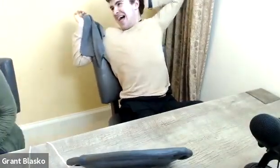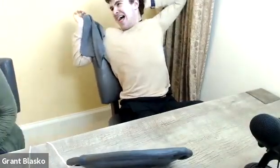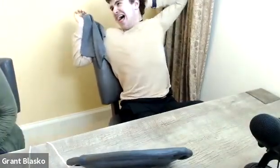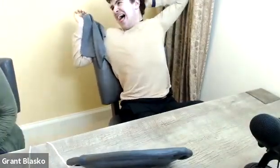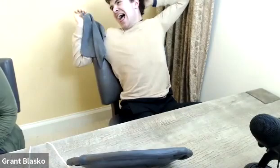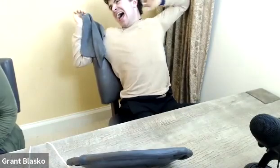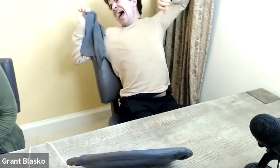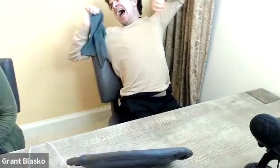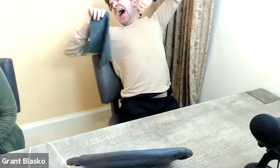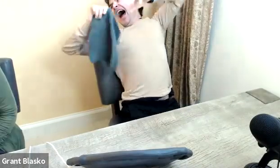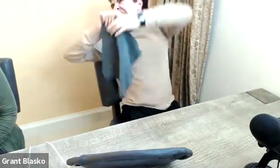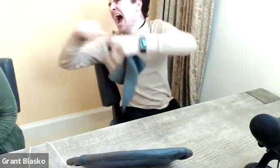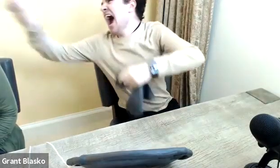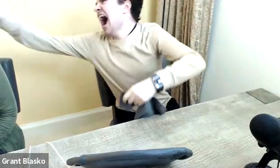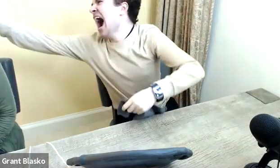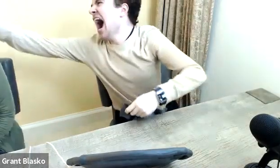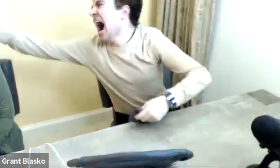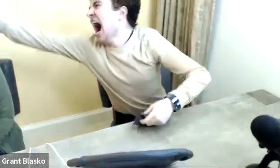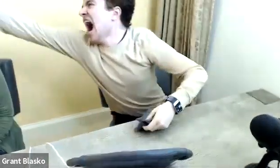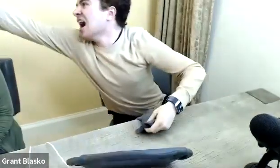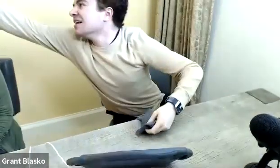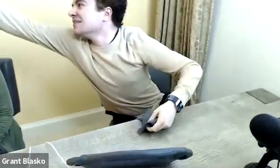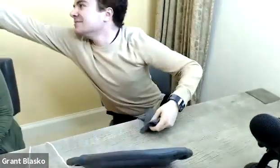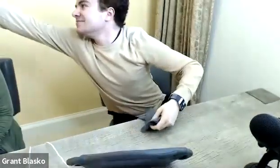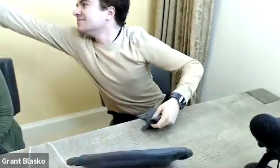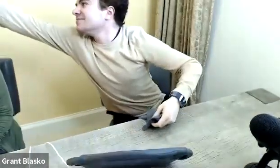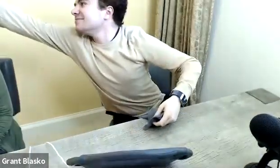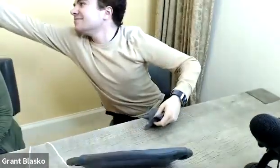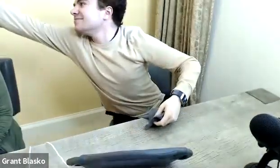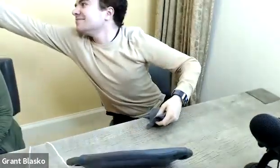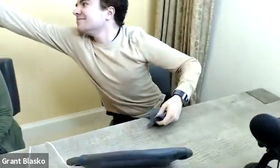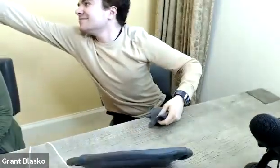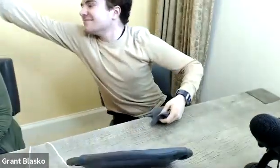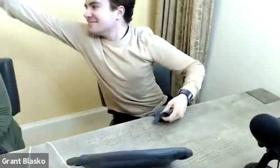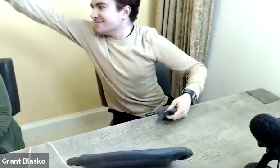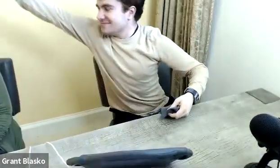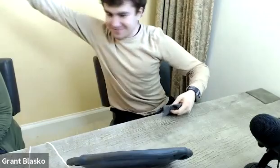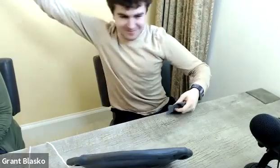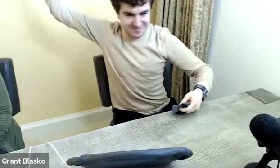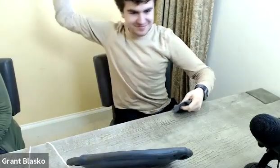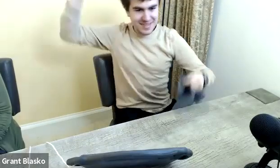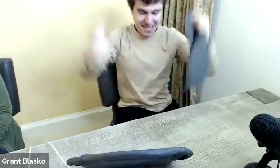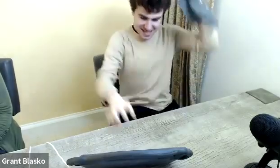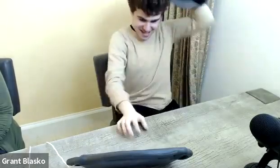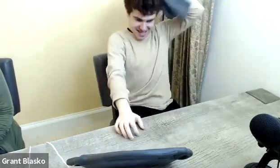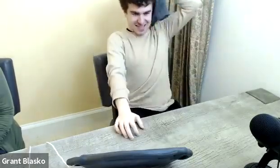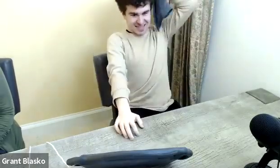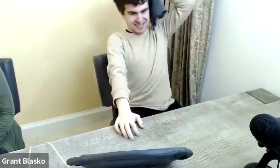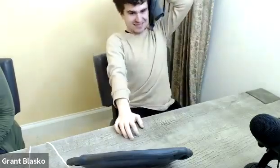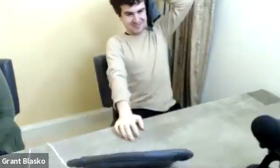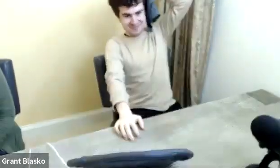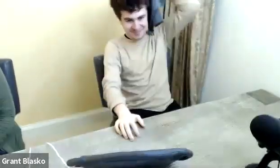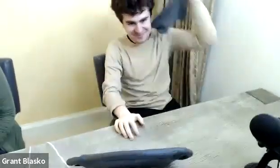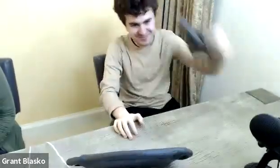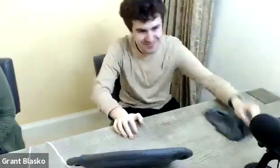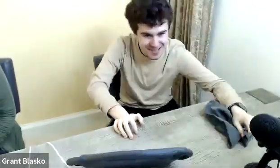in this panel with so many dedicated professionals and fellow advocates. For those of you listening, I am a white teenager with auburn-colored